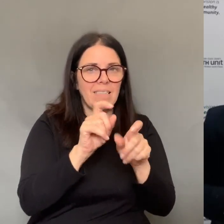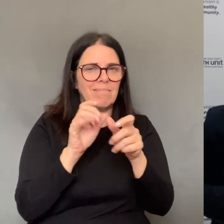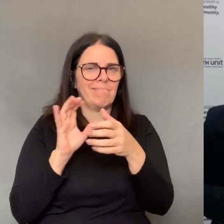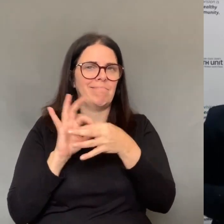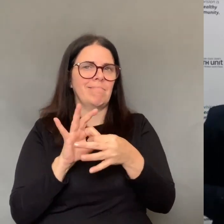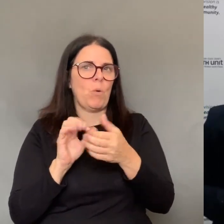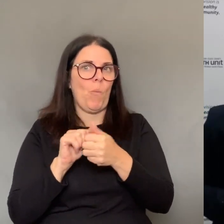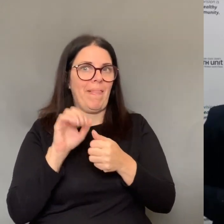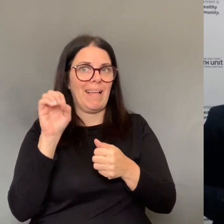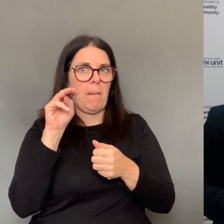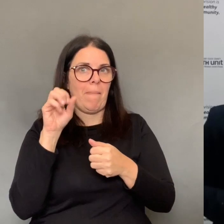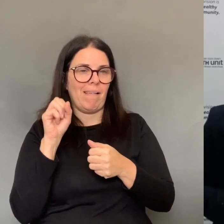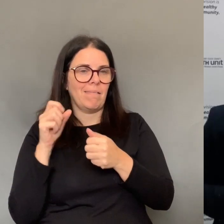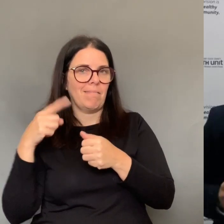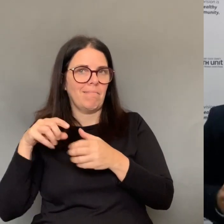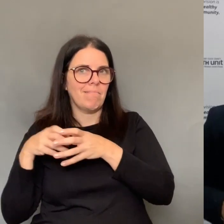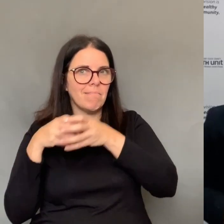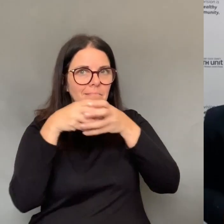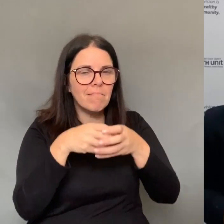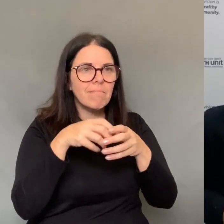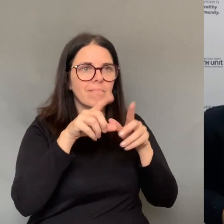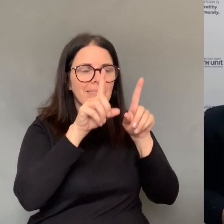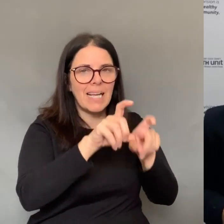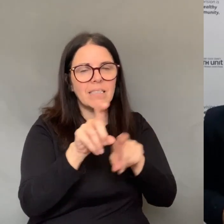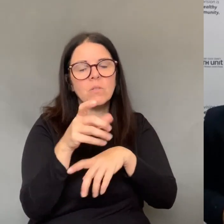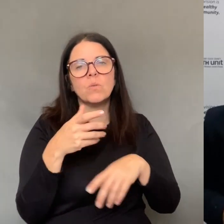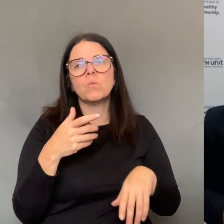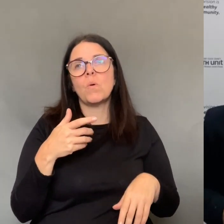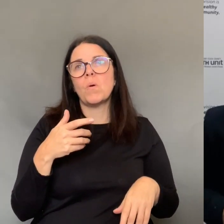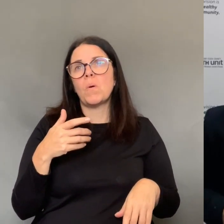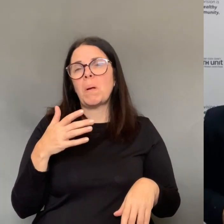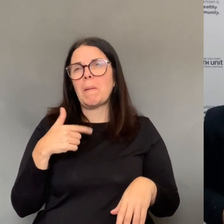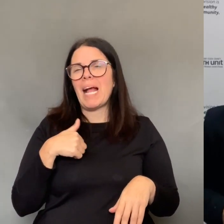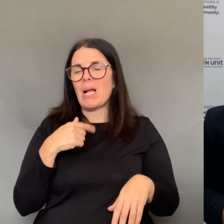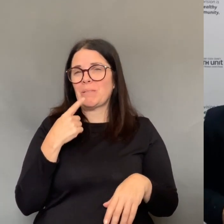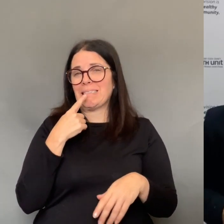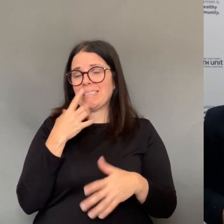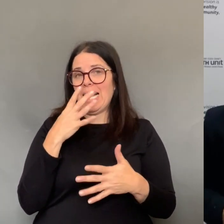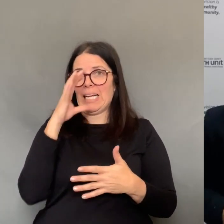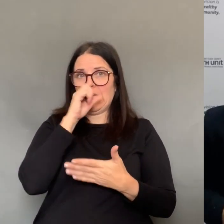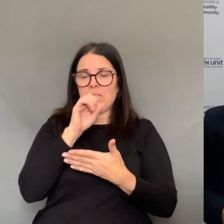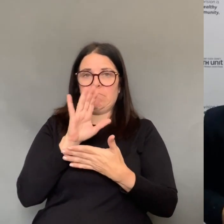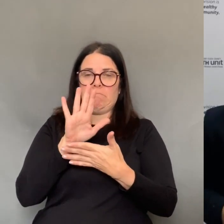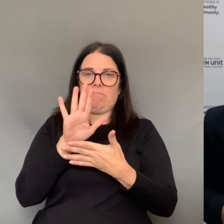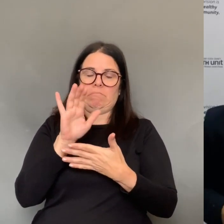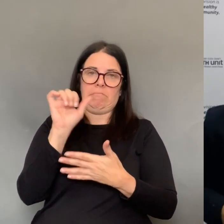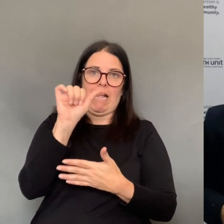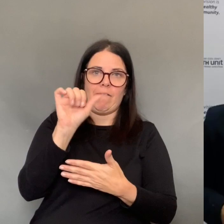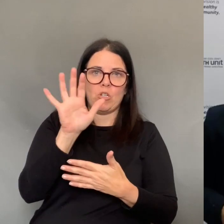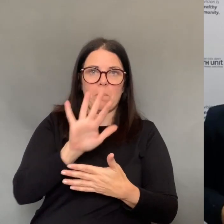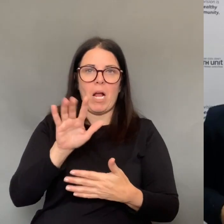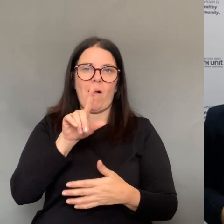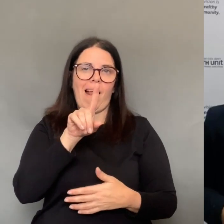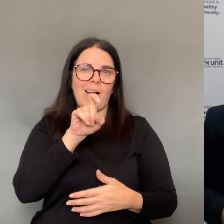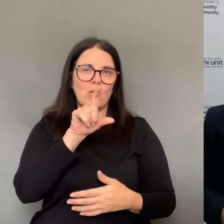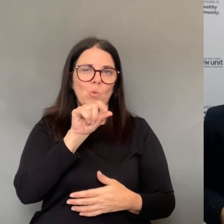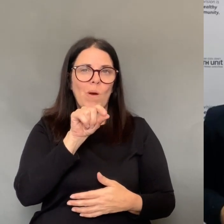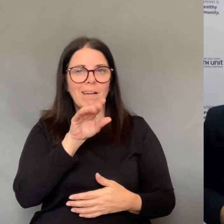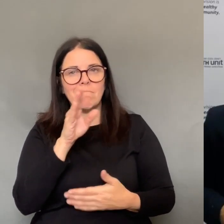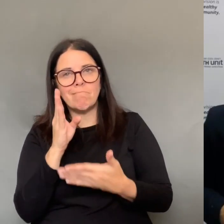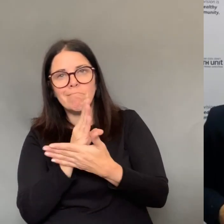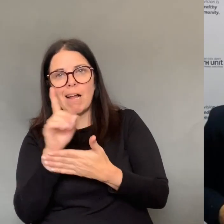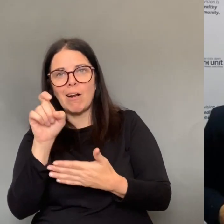are happening for the community residents, and the rest are happening with the long-term care home residents in our region.